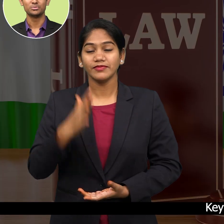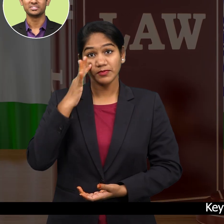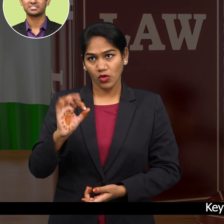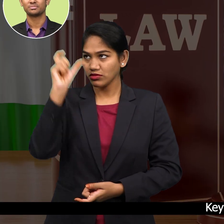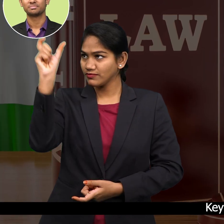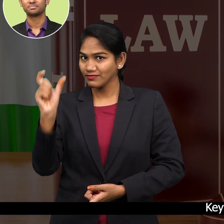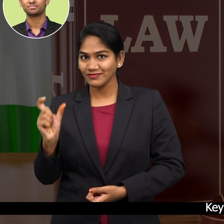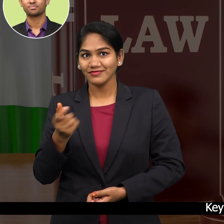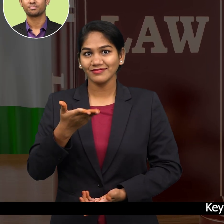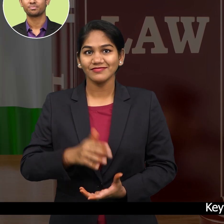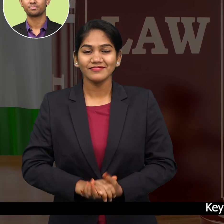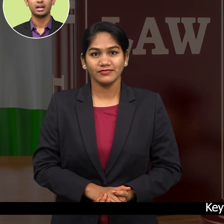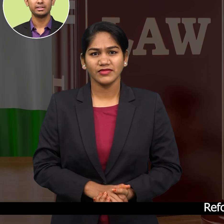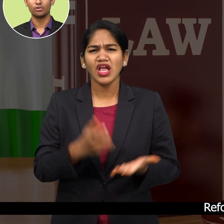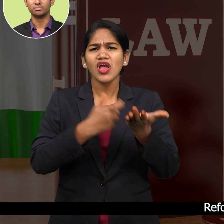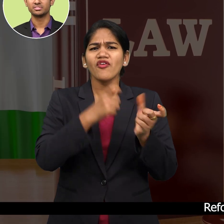Keywords.